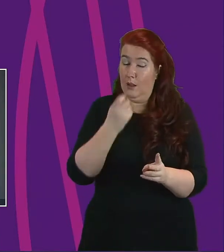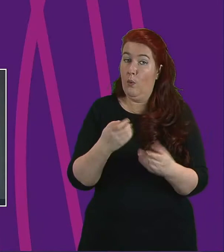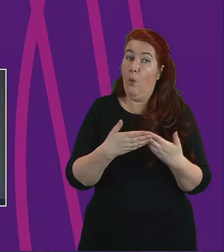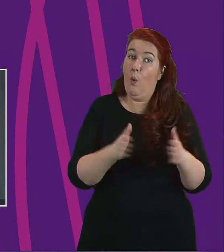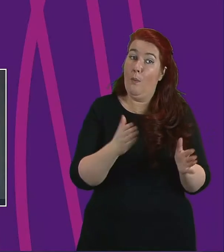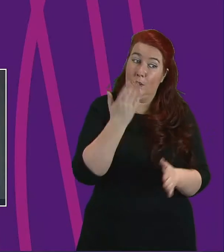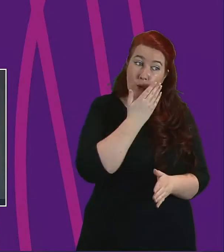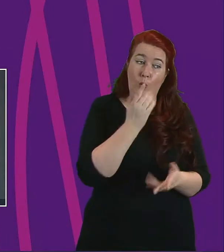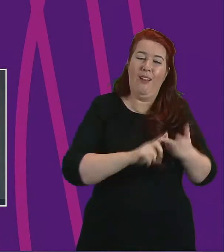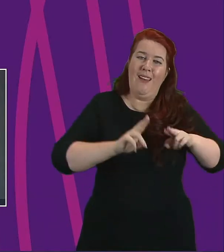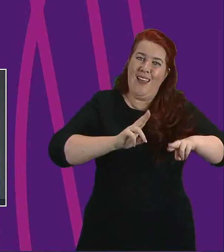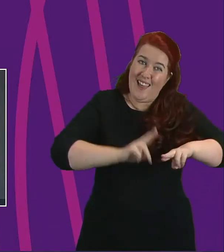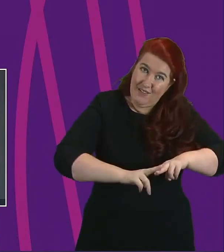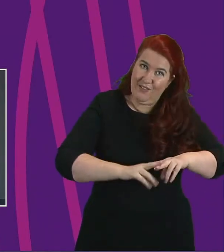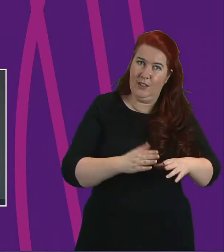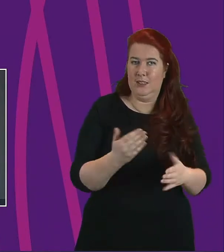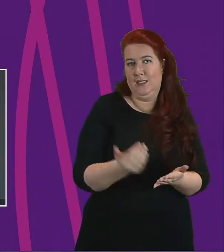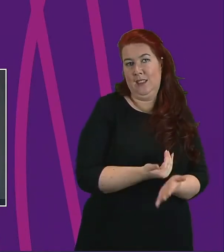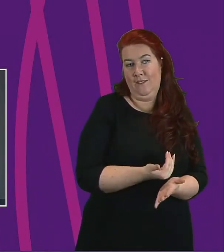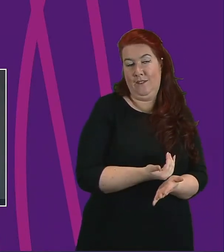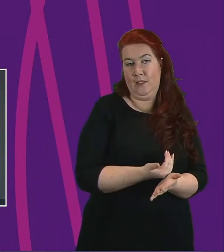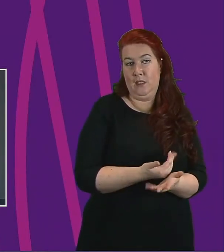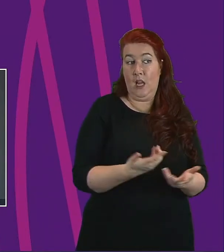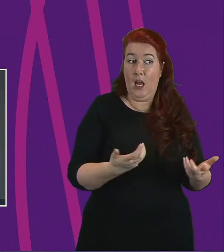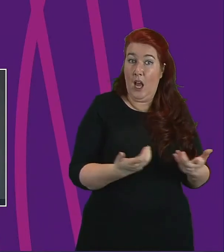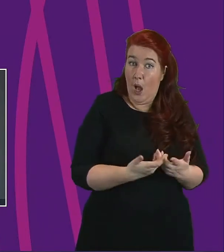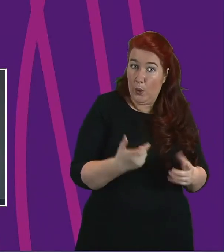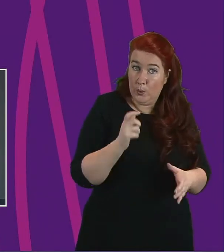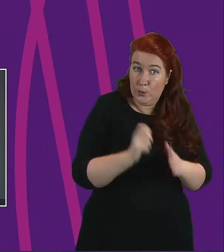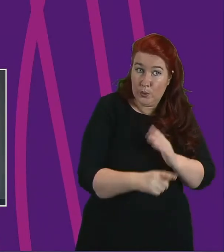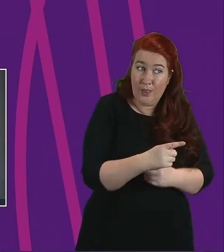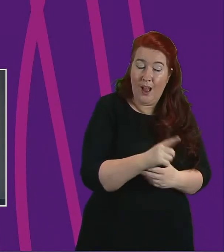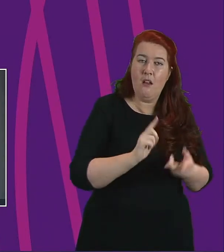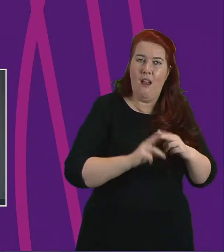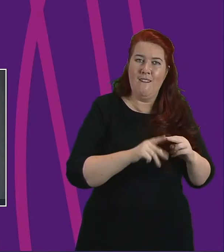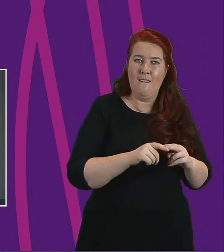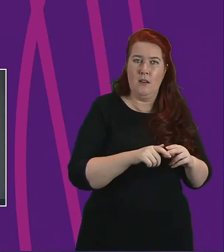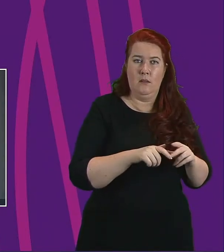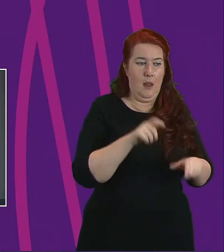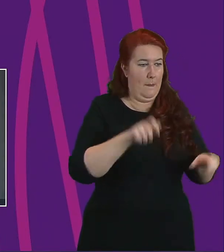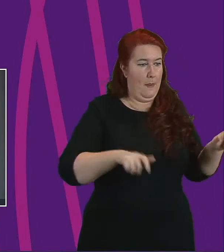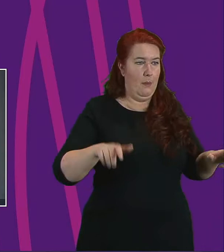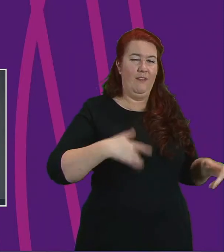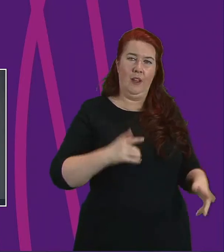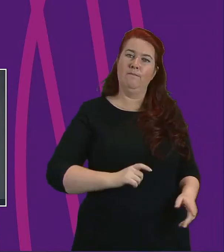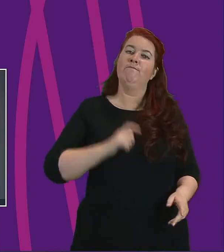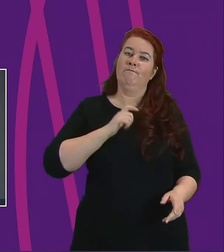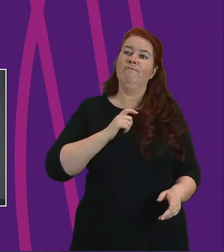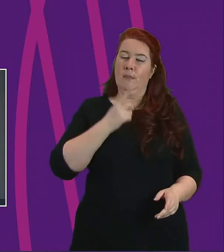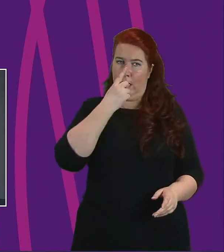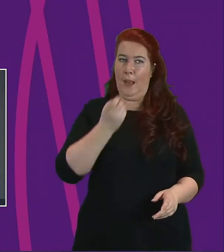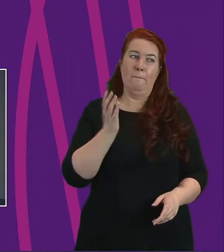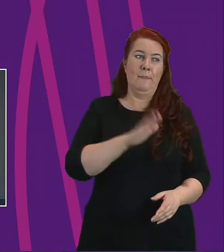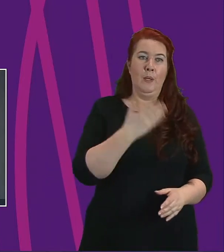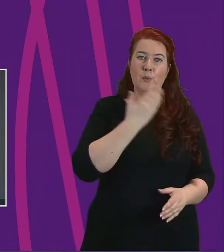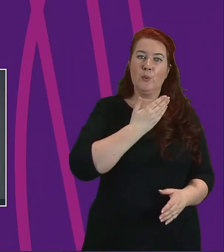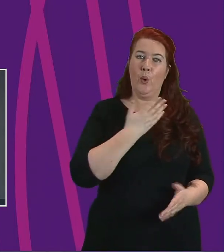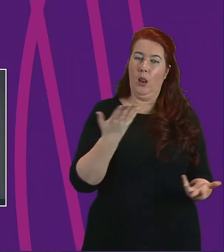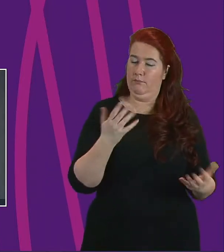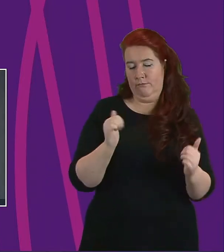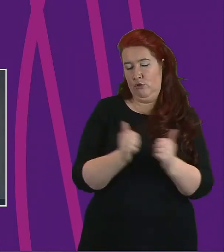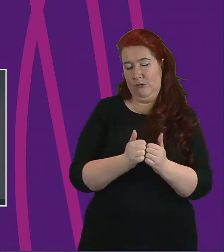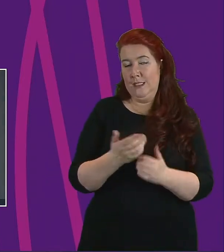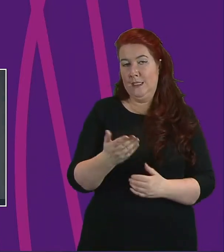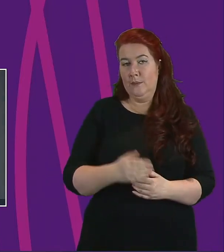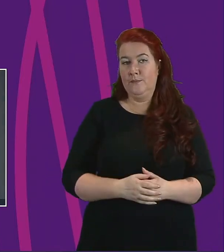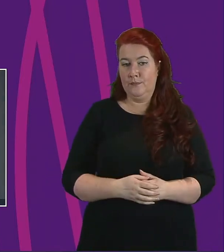to do so, and we can only do that when there is public confidence around the actions of so doing. So I will